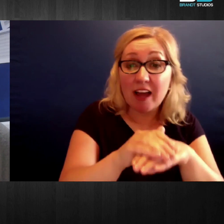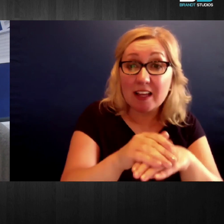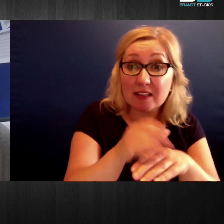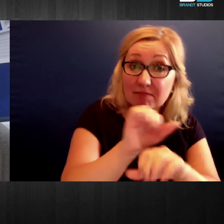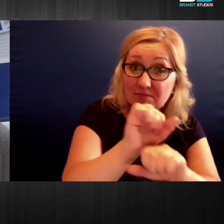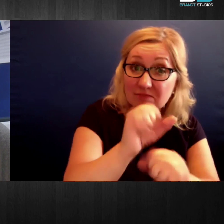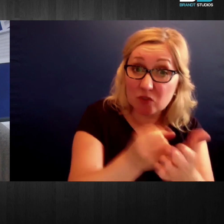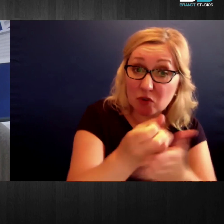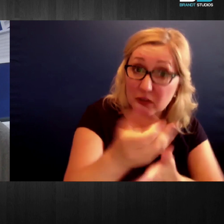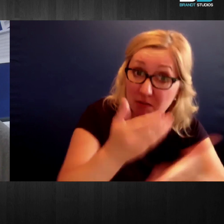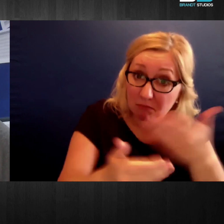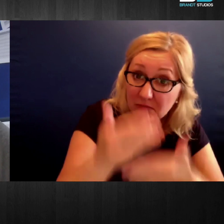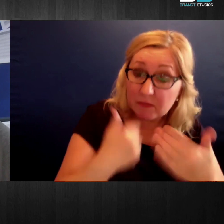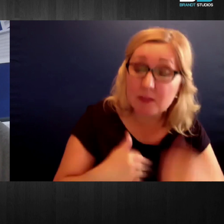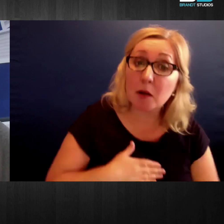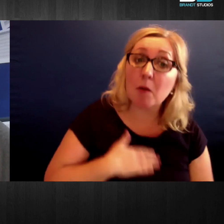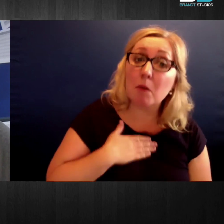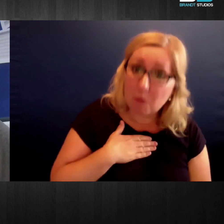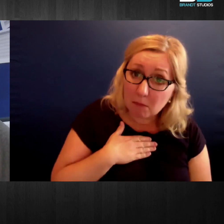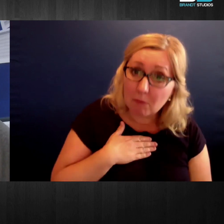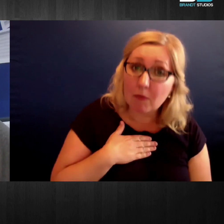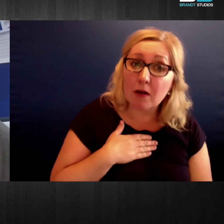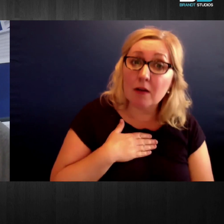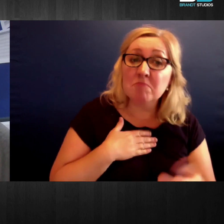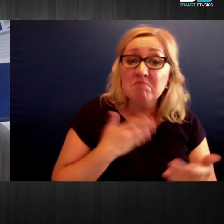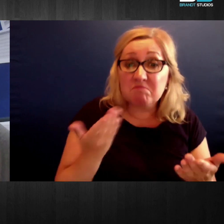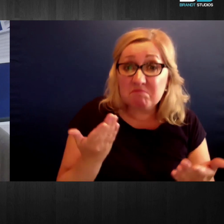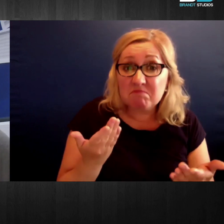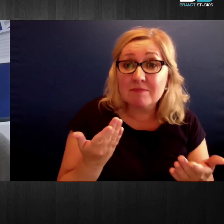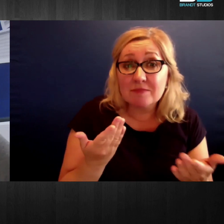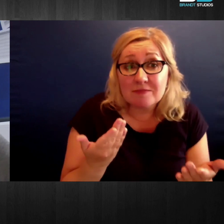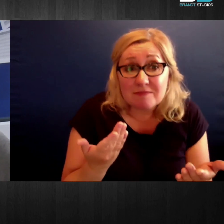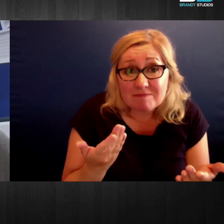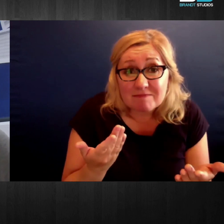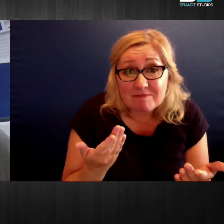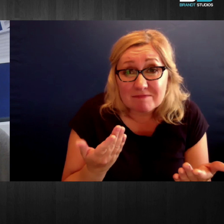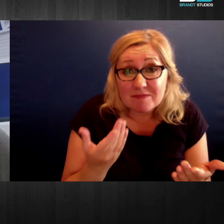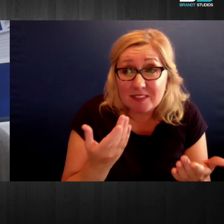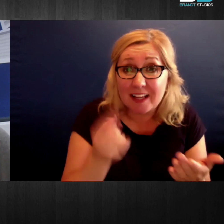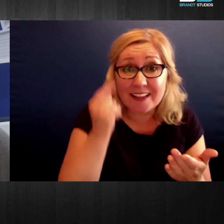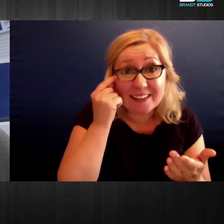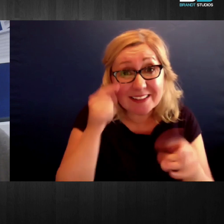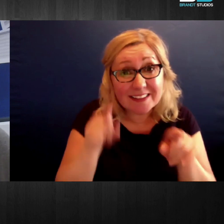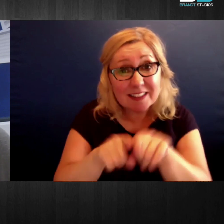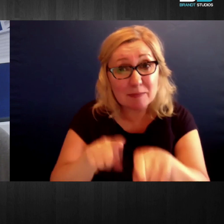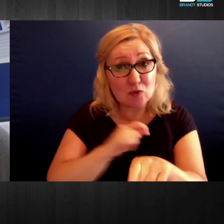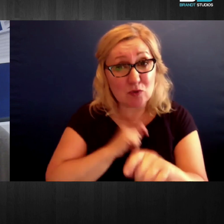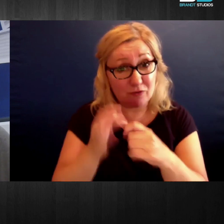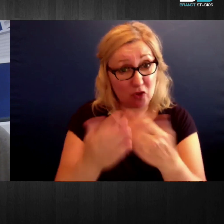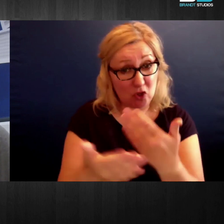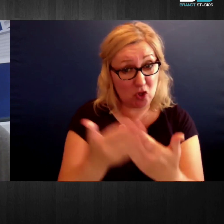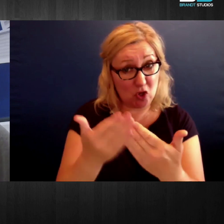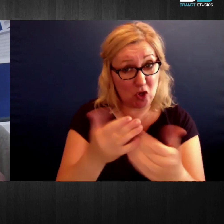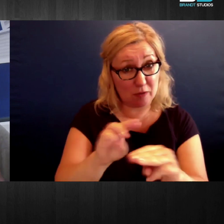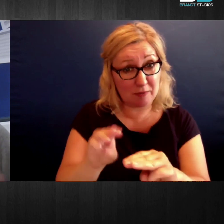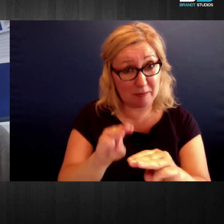kind of, I suppose, and this is the same thing with a lot of the young people. When we might work on a song or do something, sometimes it